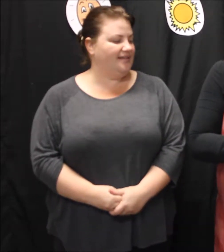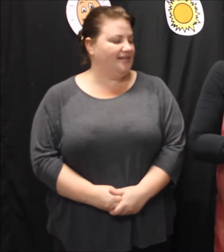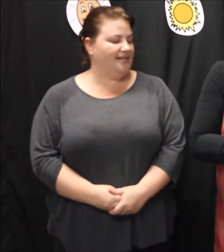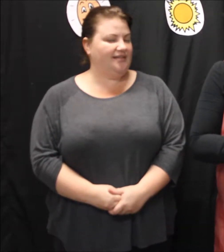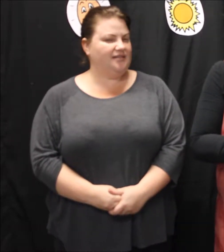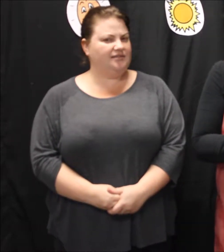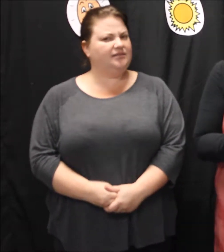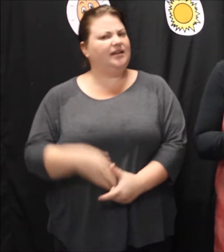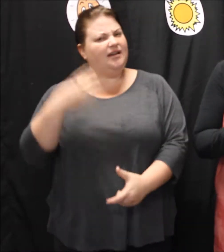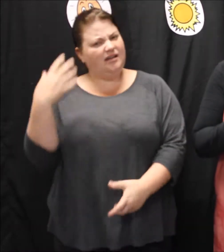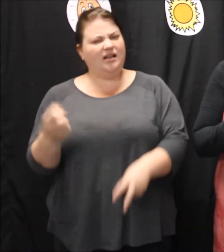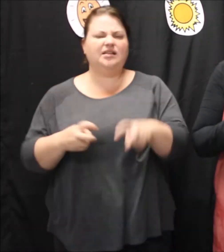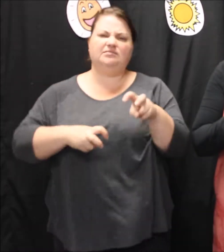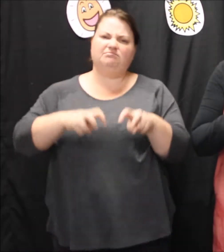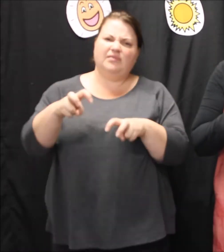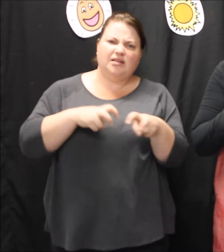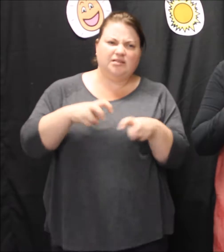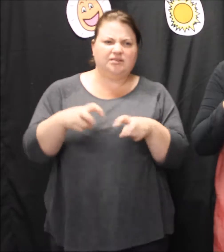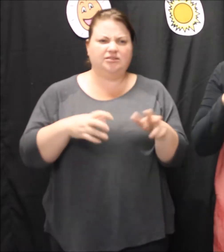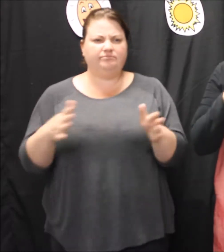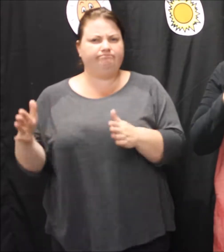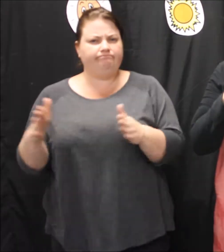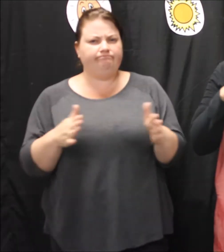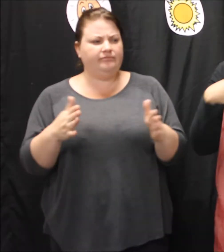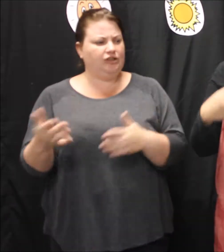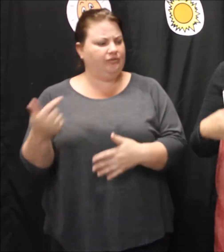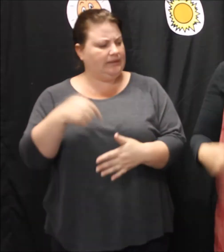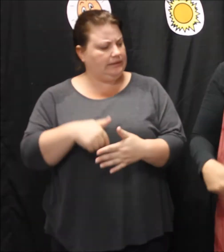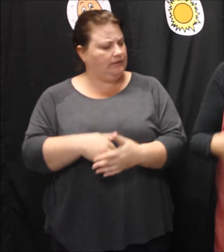Got some actions in it.